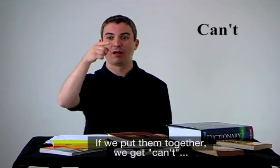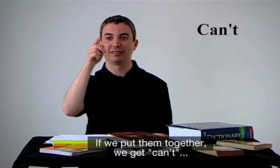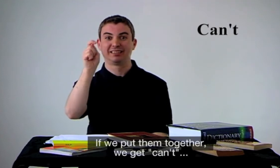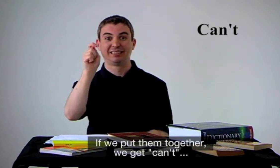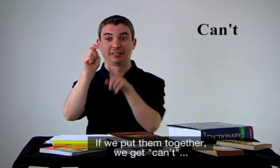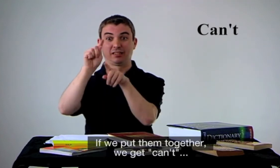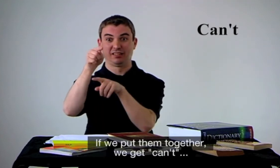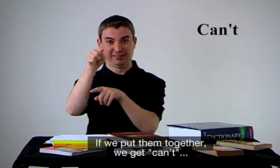can't.